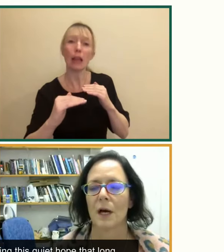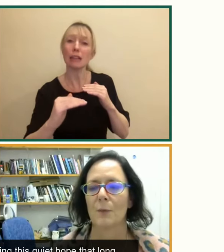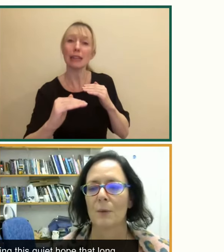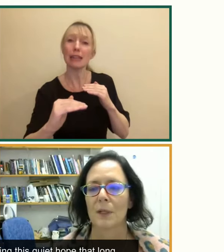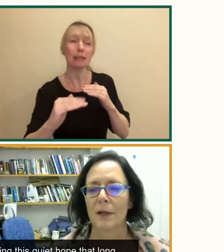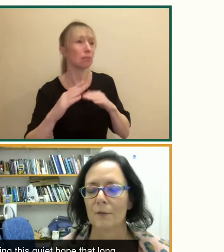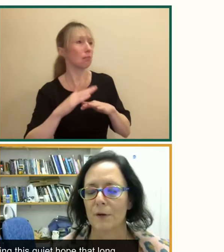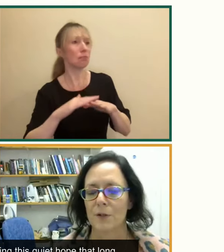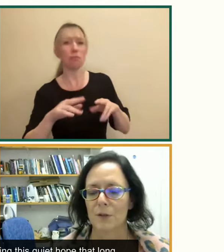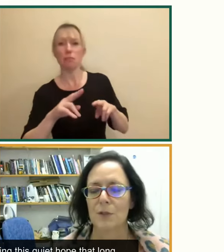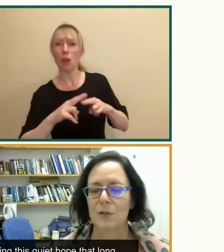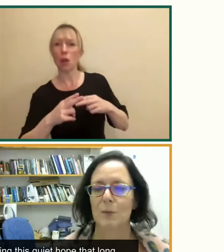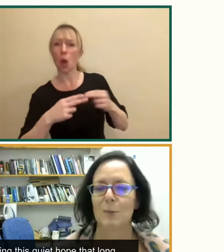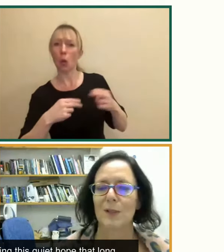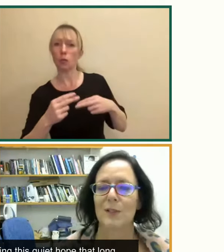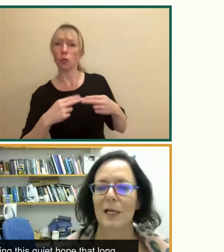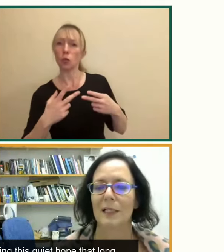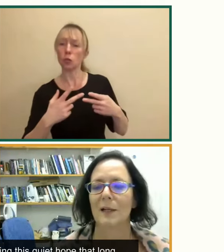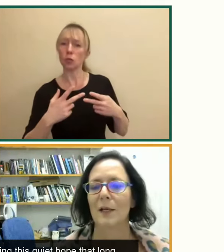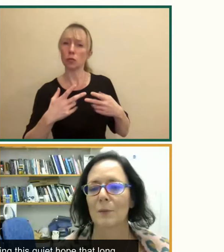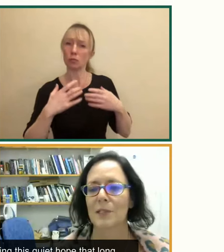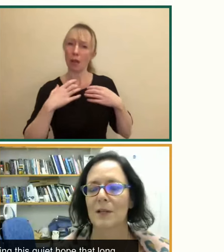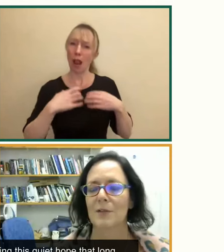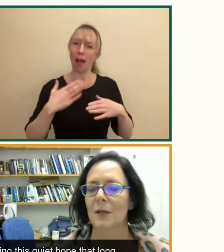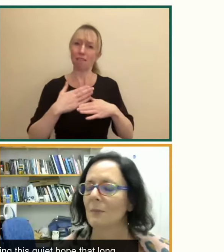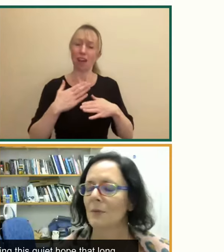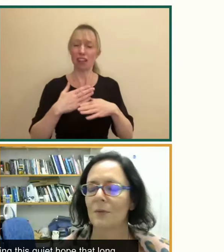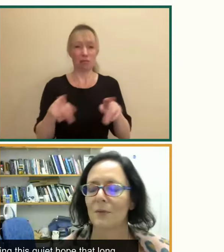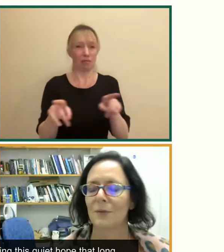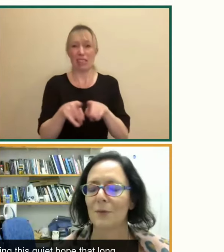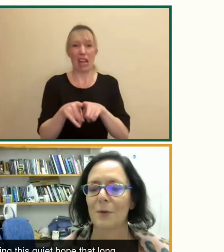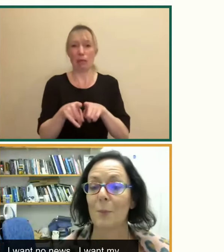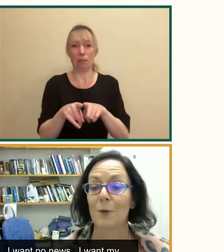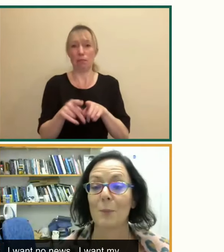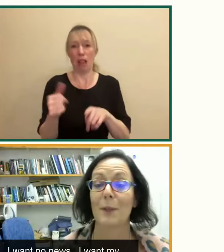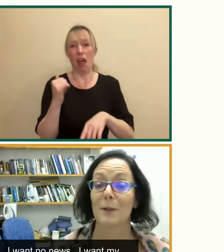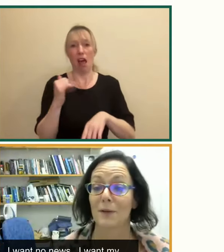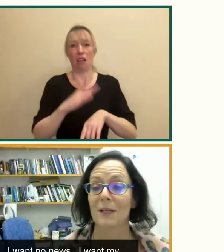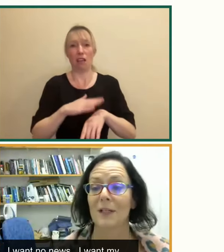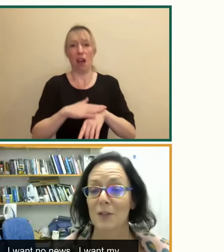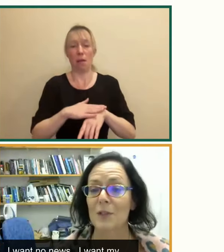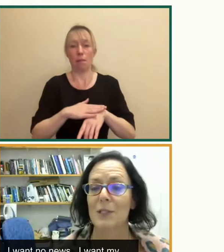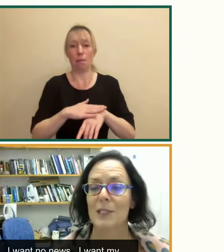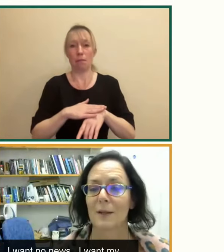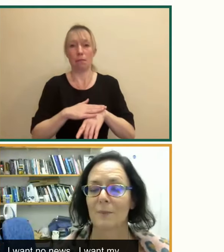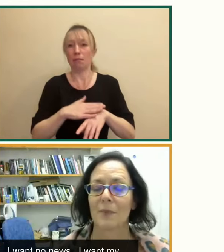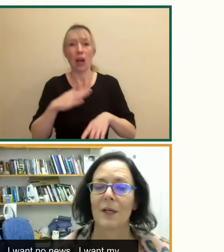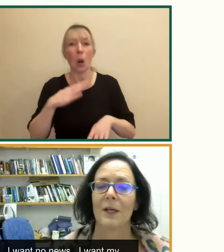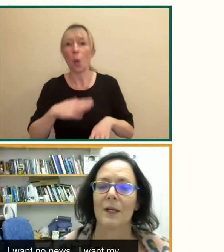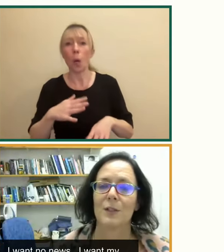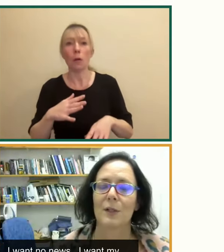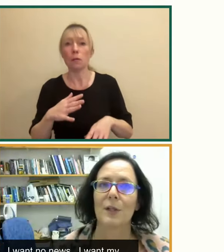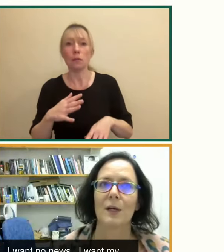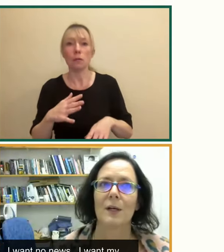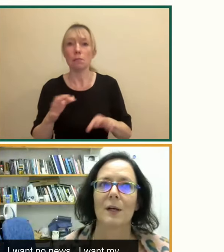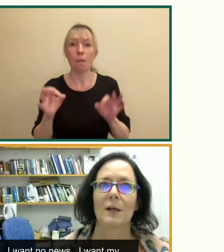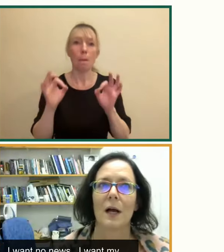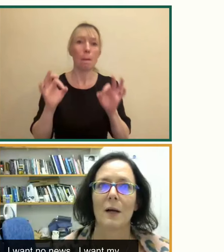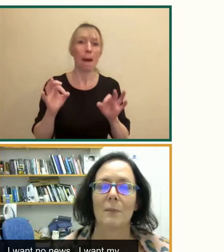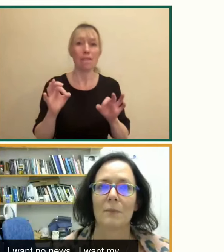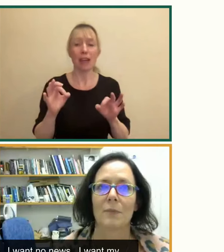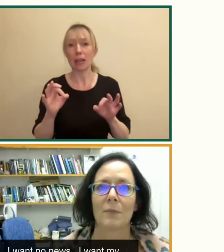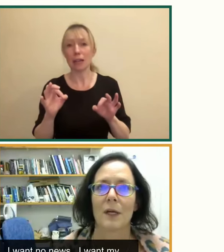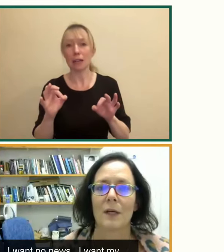news. I want my lung function this time to be exactly like it was last time. Not better, just the same. So I